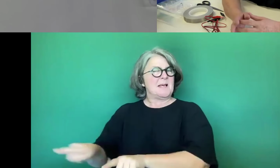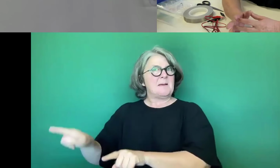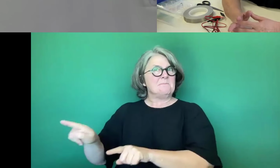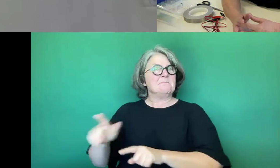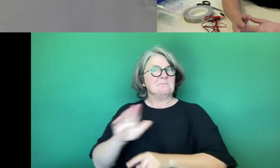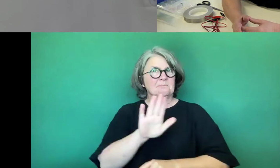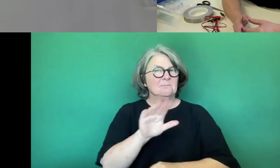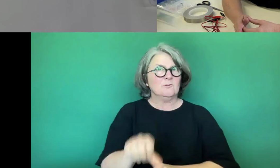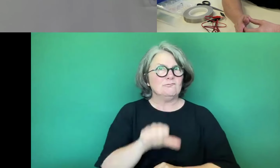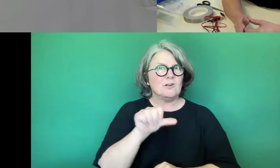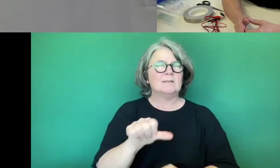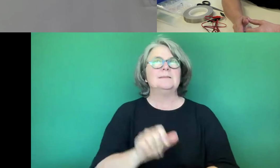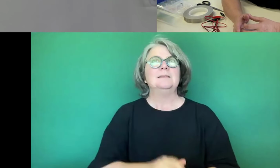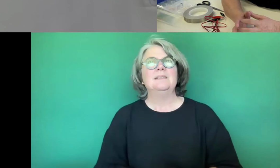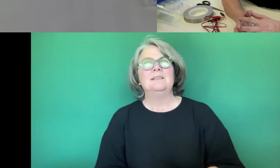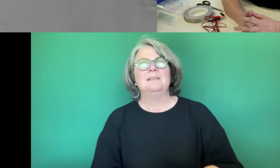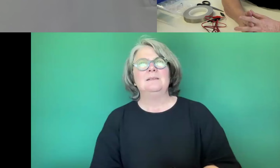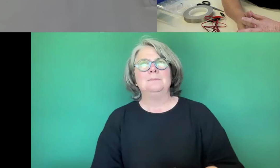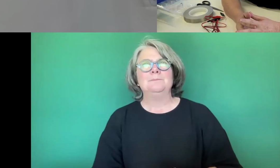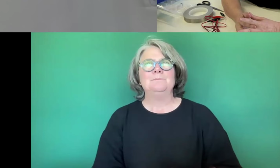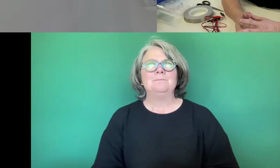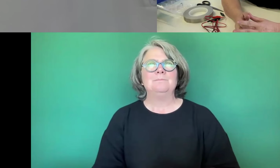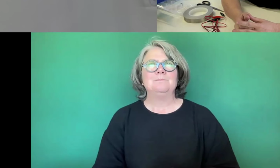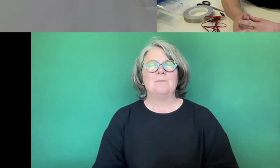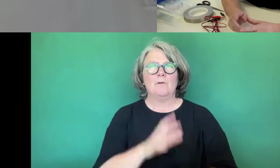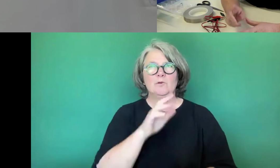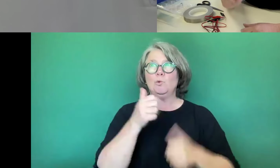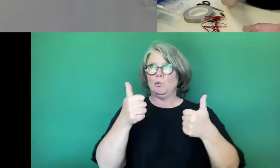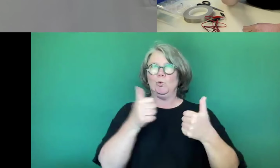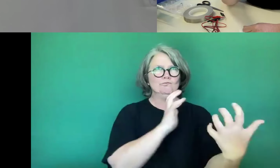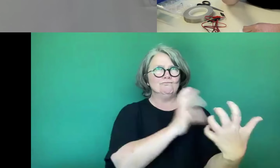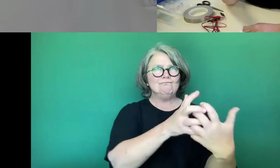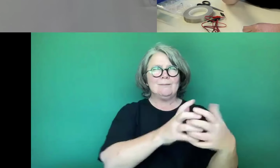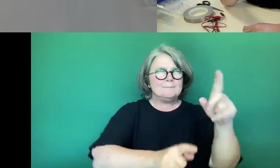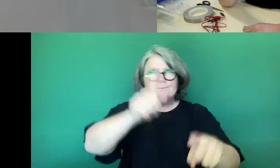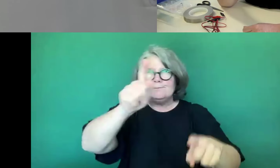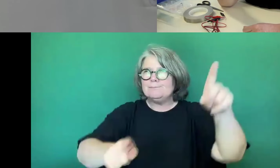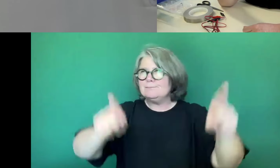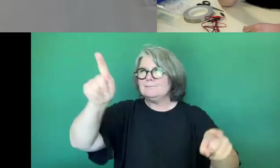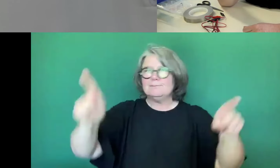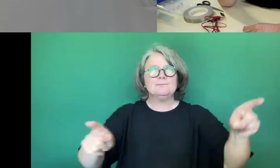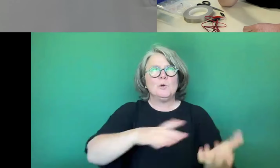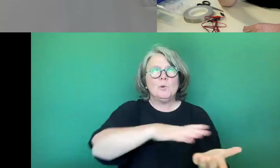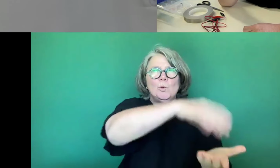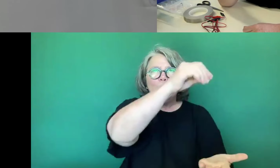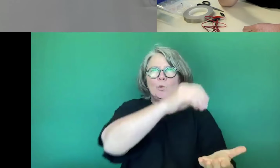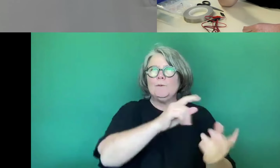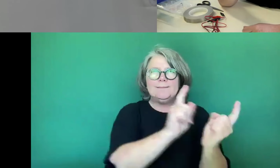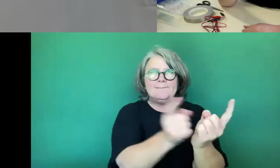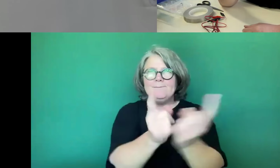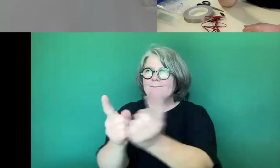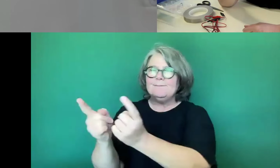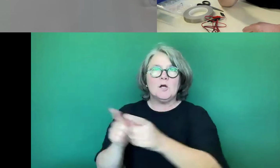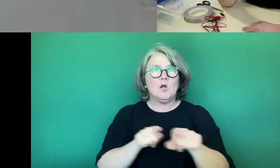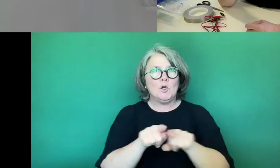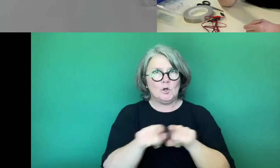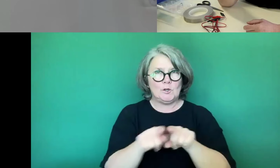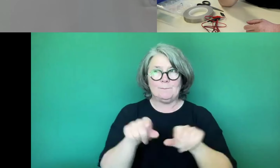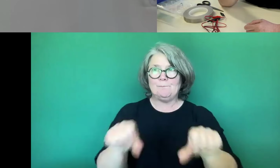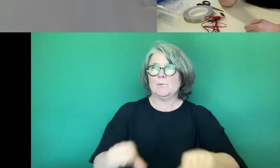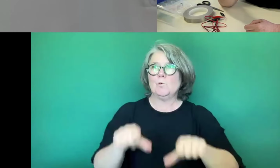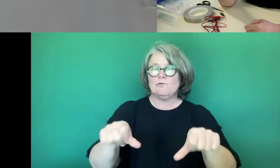right. What we are going to do today is we're going to open one breakout room. And in that one breakout